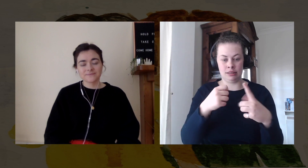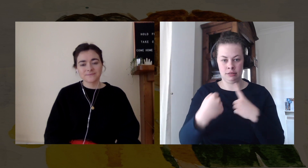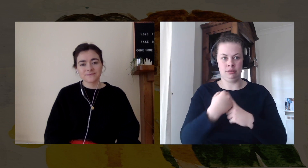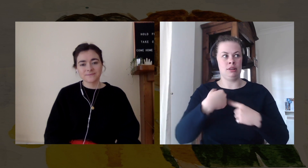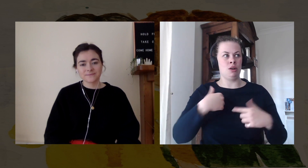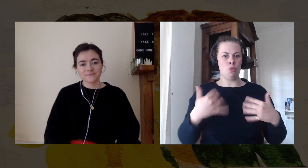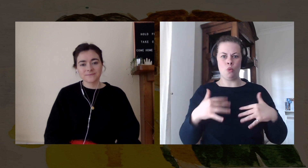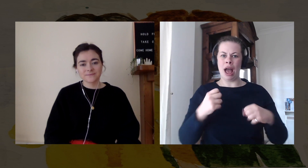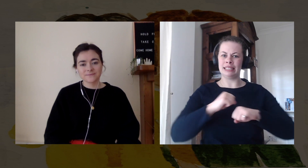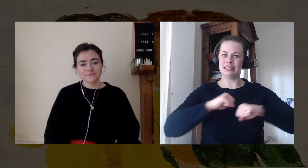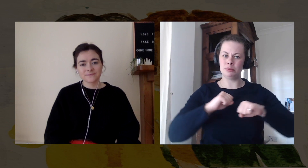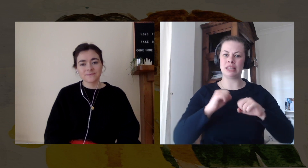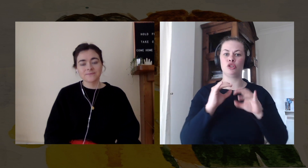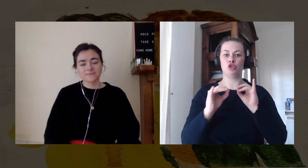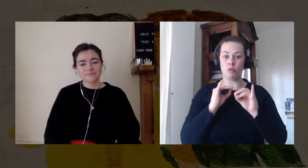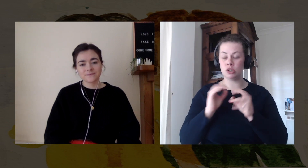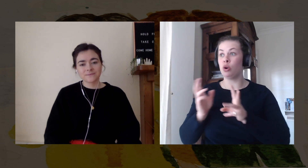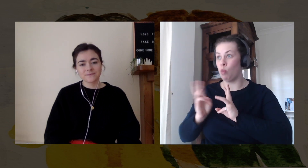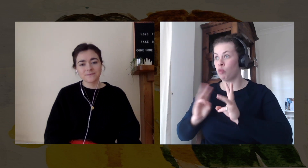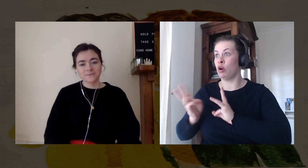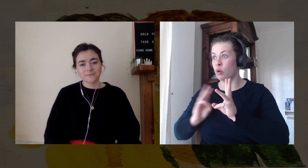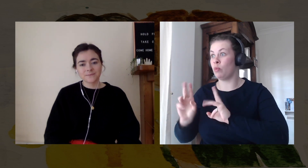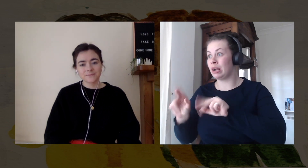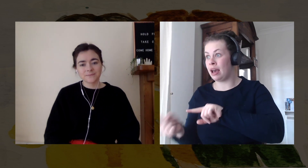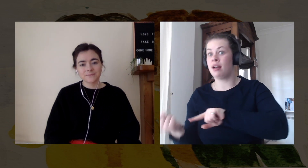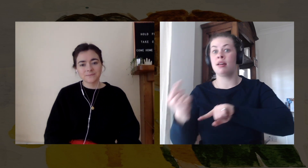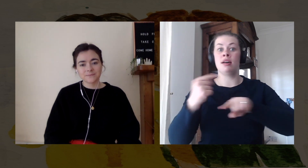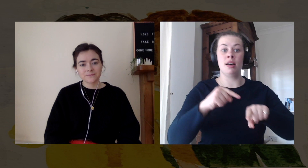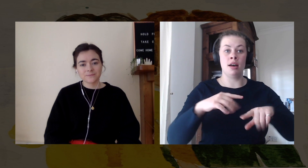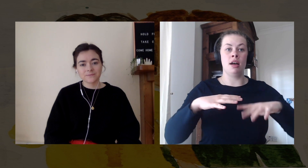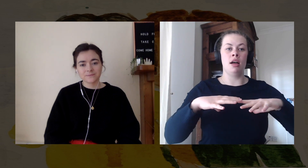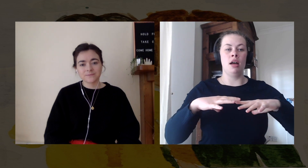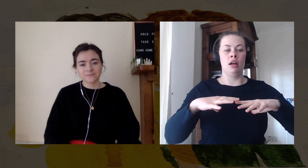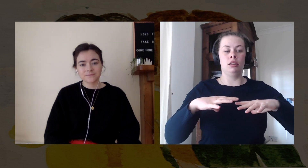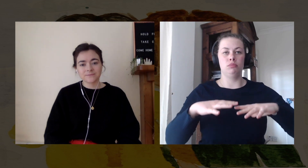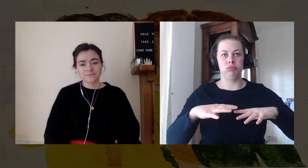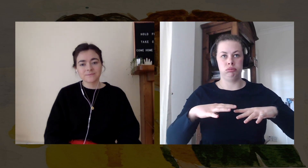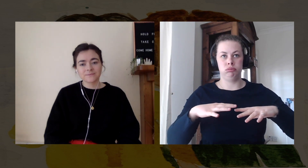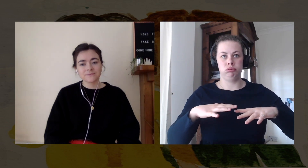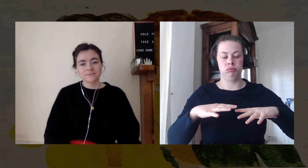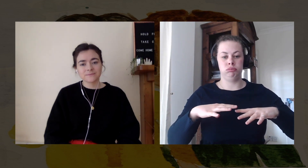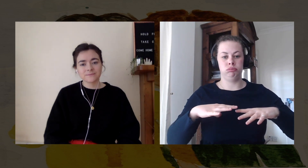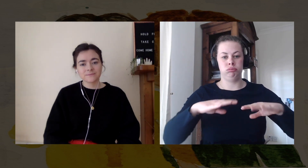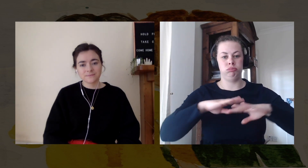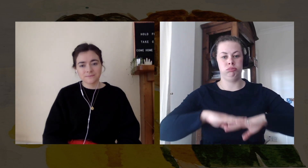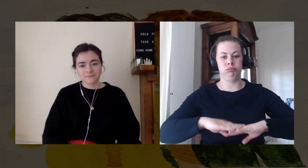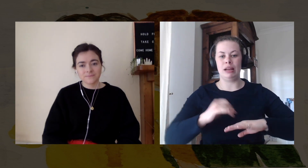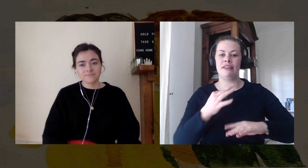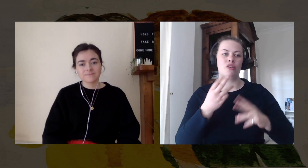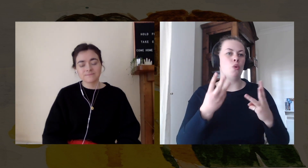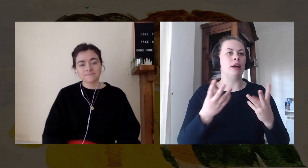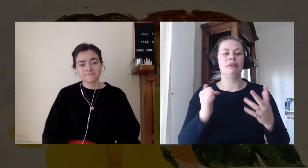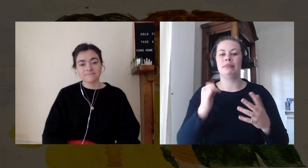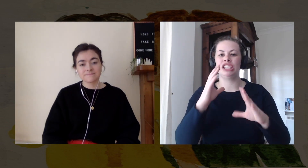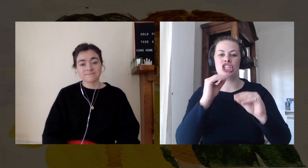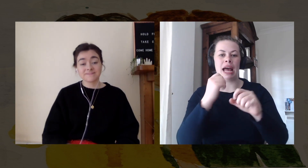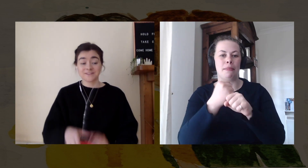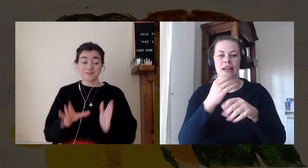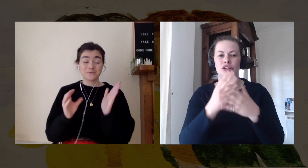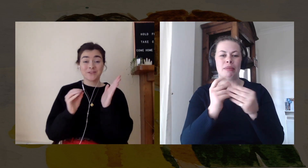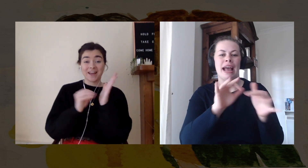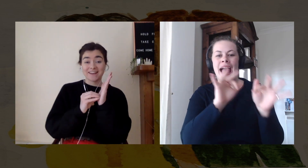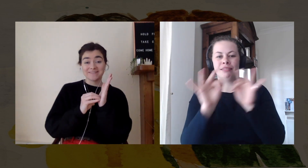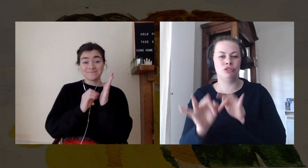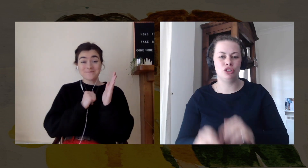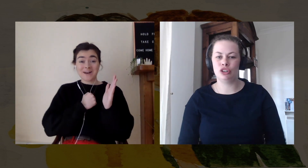to in those situations. If you want to debrief about something. If you want to put in my terms and conditions, I will not be booked without a beanbag